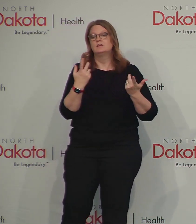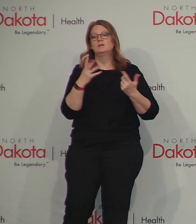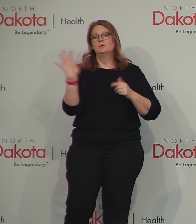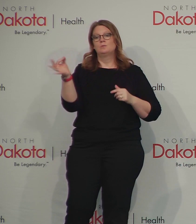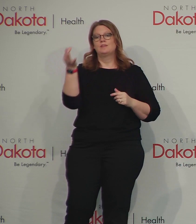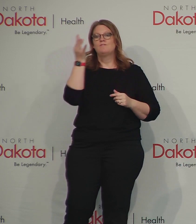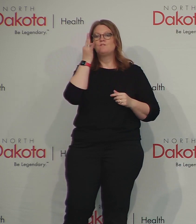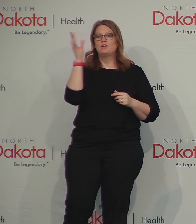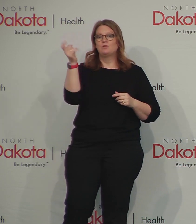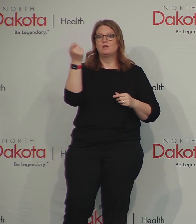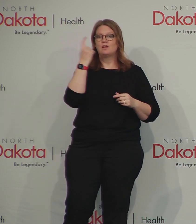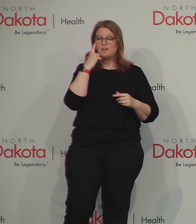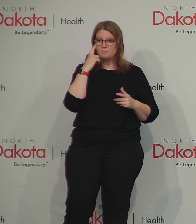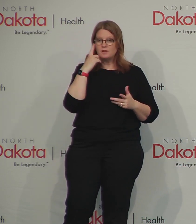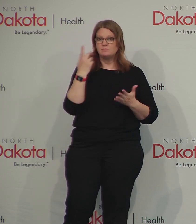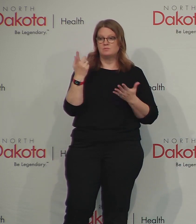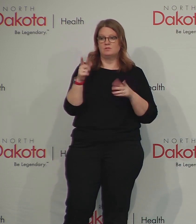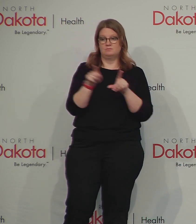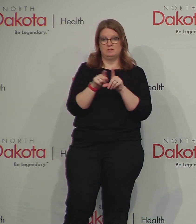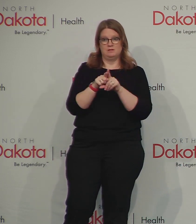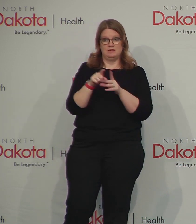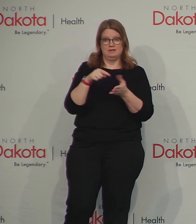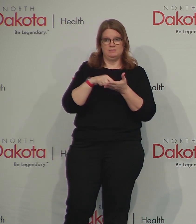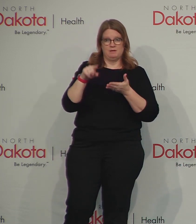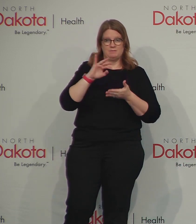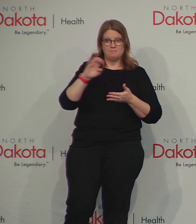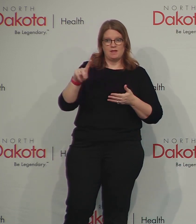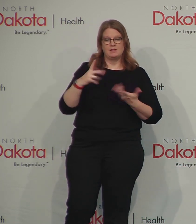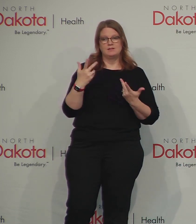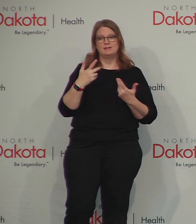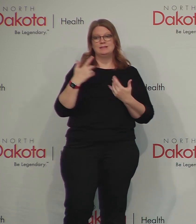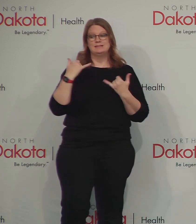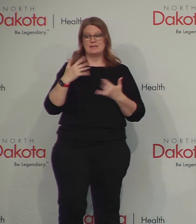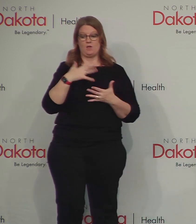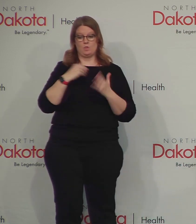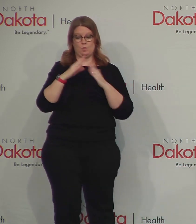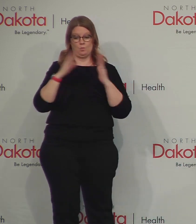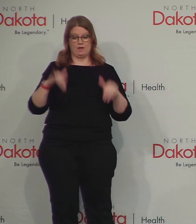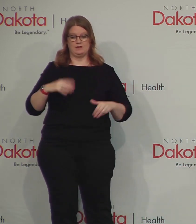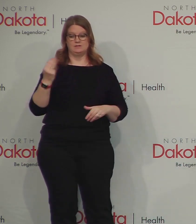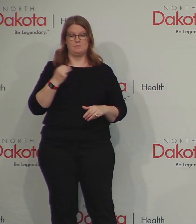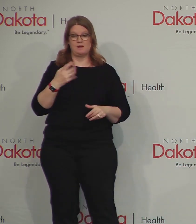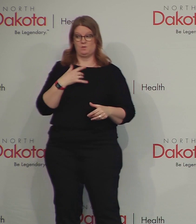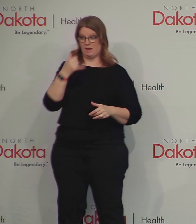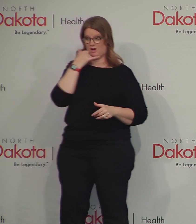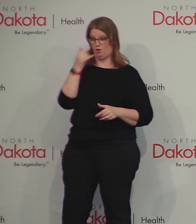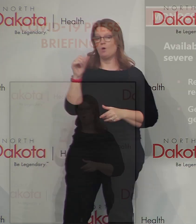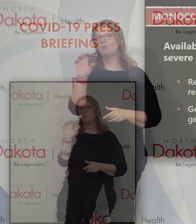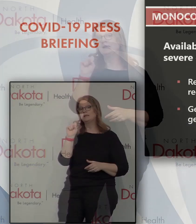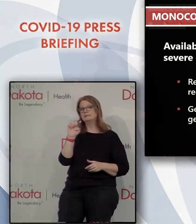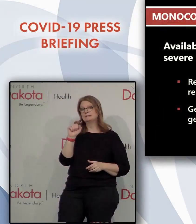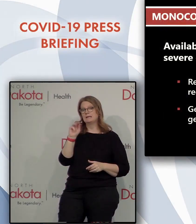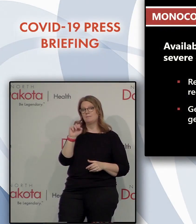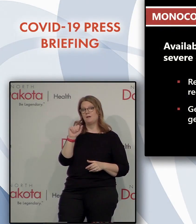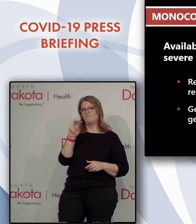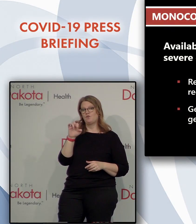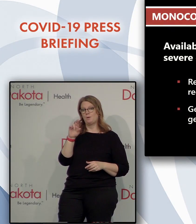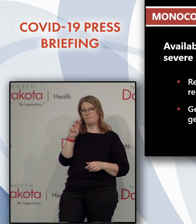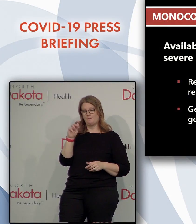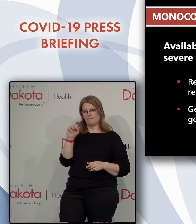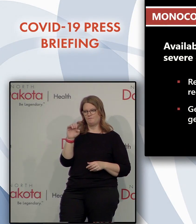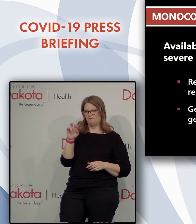federal government in terms of reimbursement. In the call we had with the White House on Monday in Seema Verma, this concept of being able